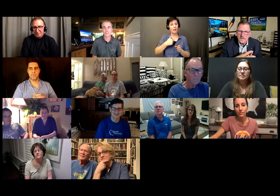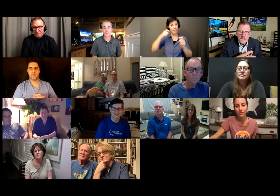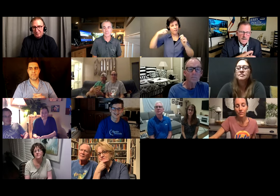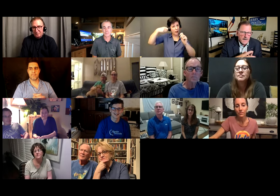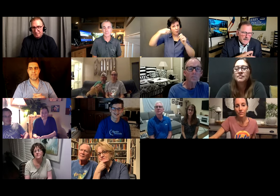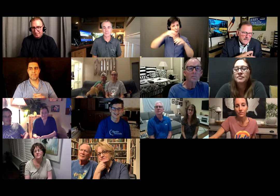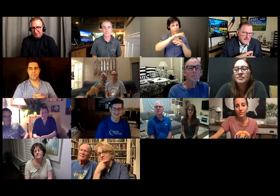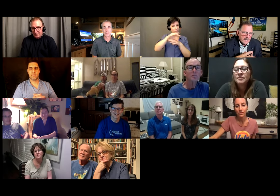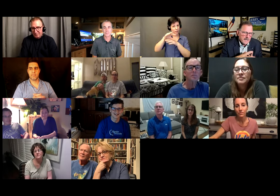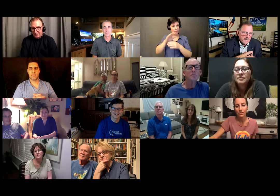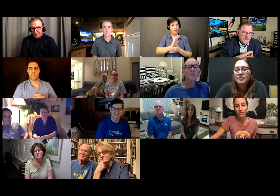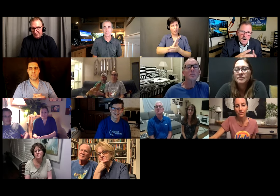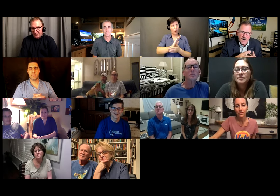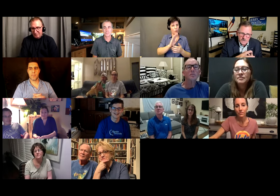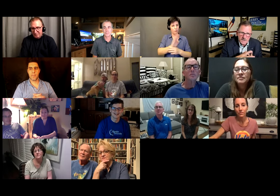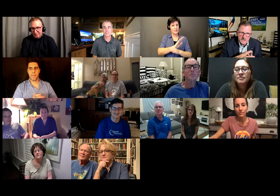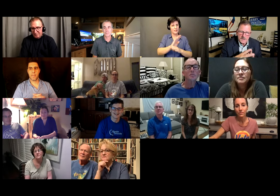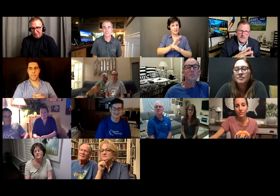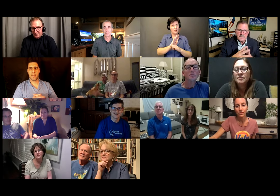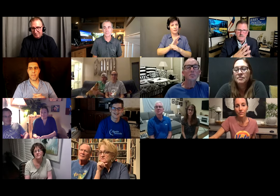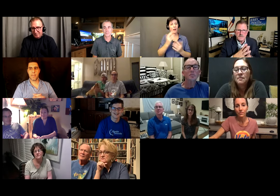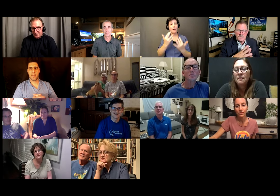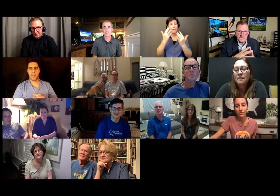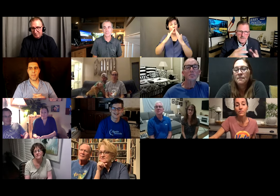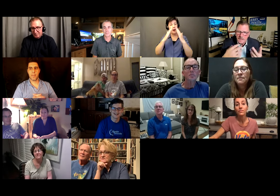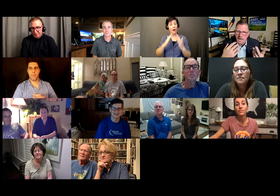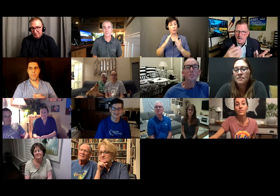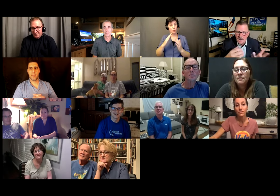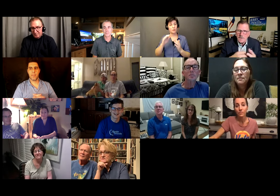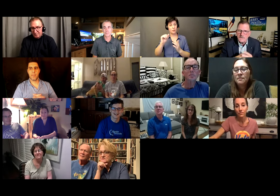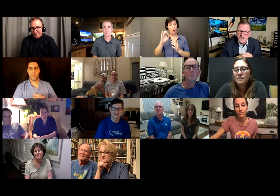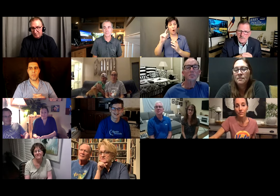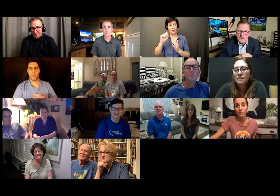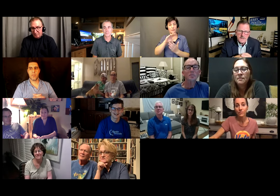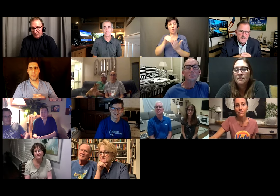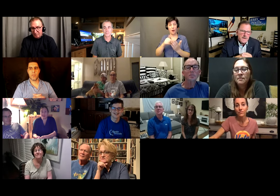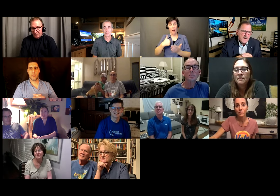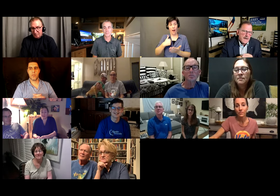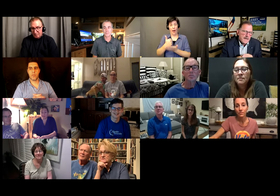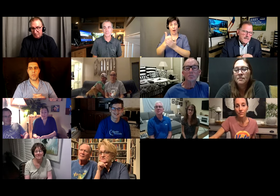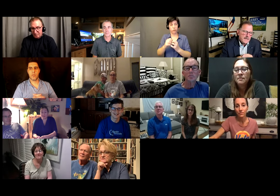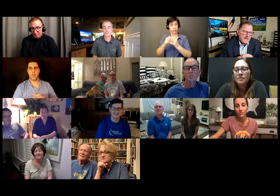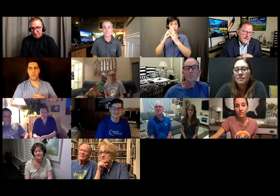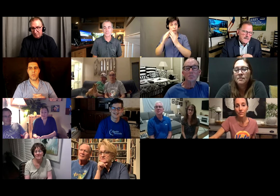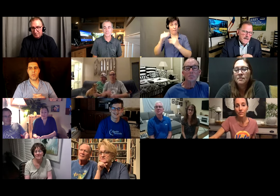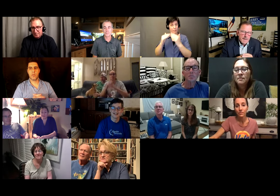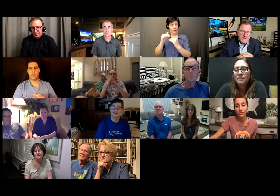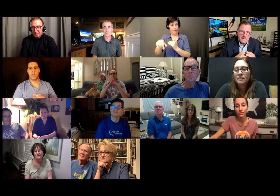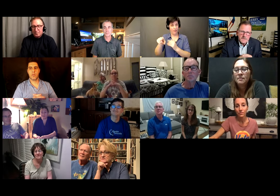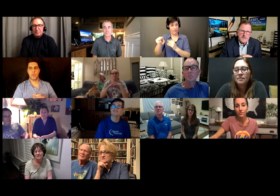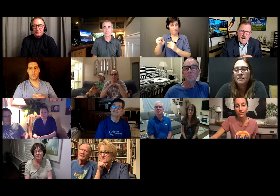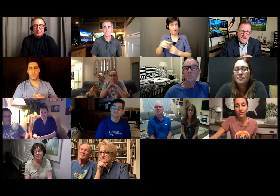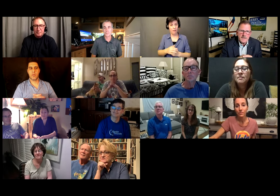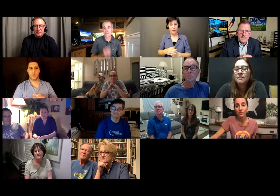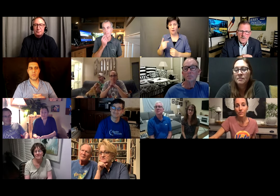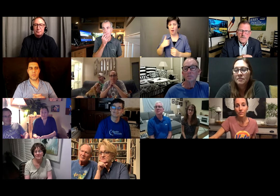world, and the Firehouse Arts Center is something that I helped get built, and